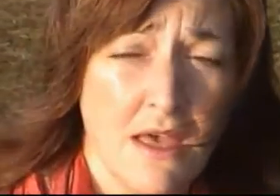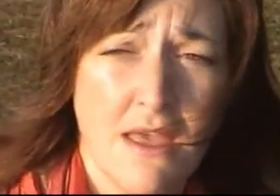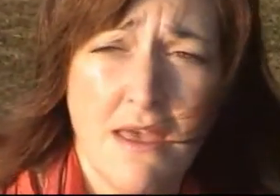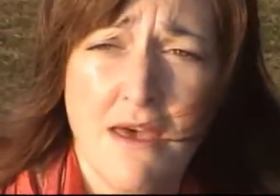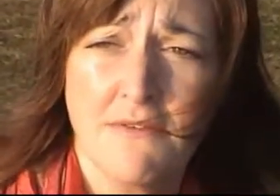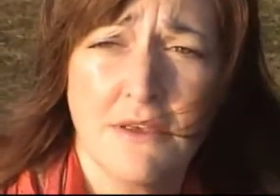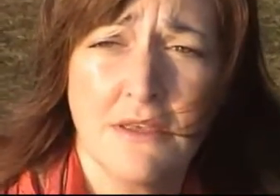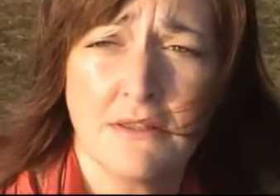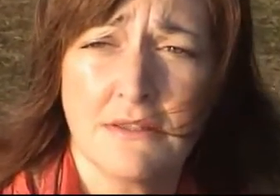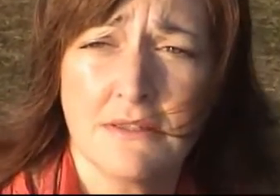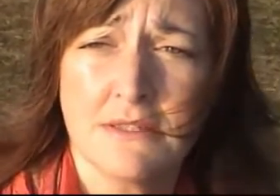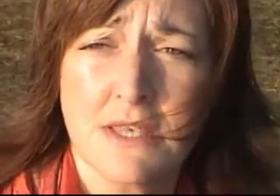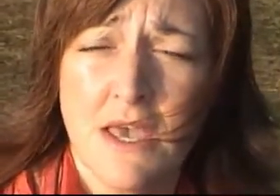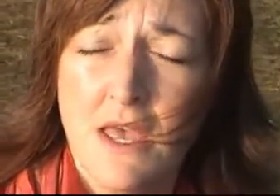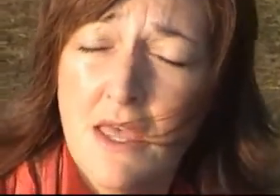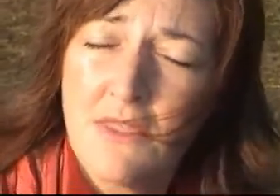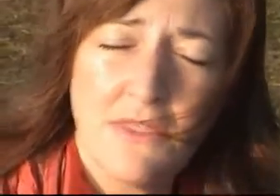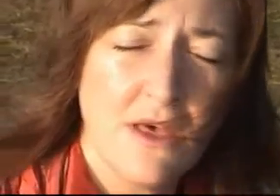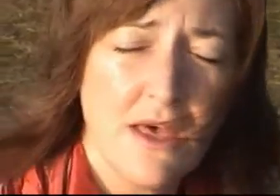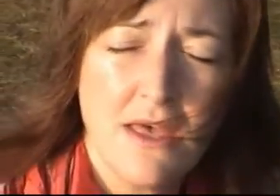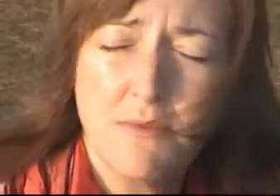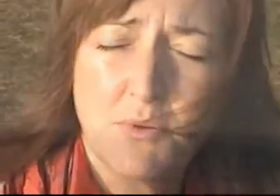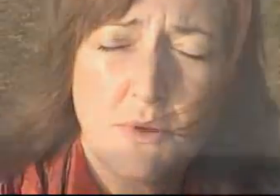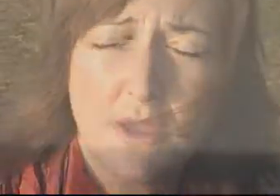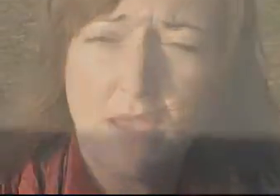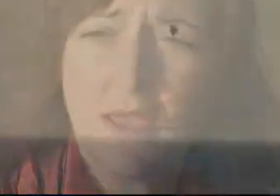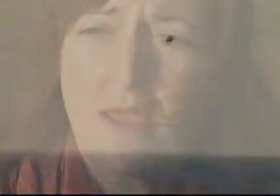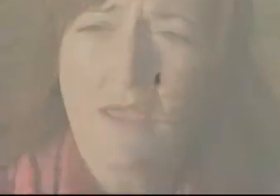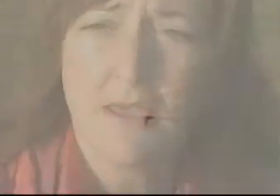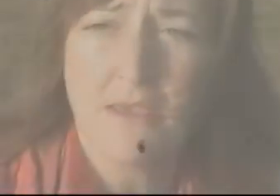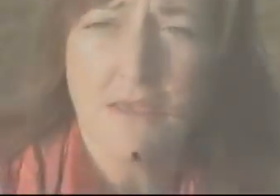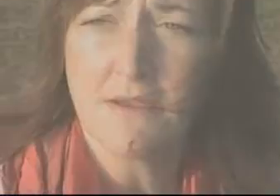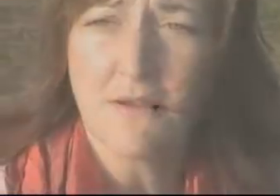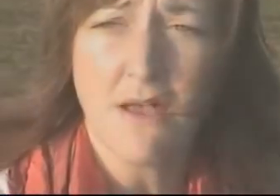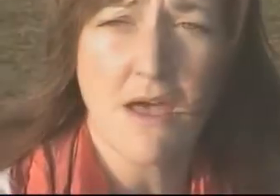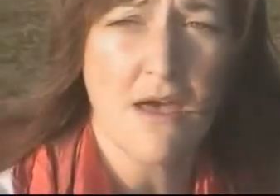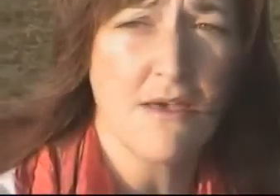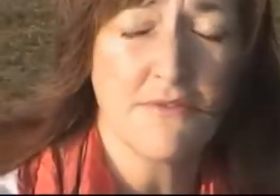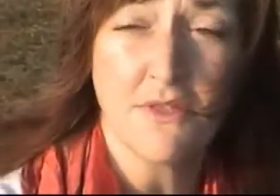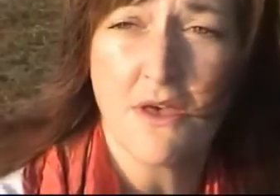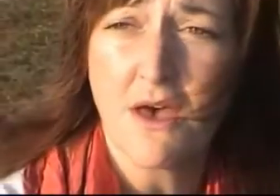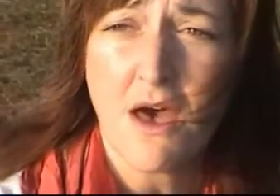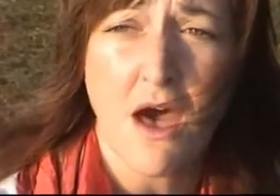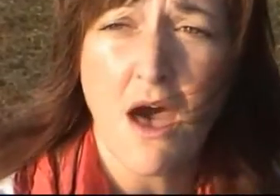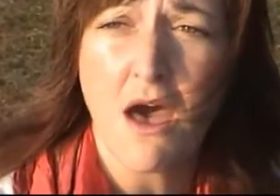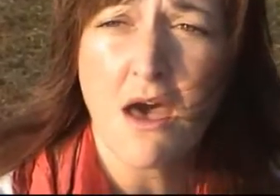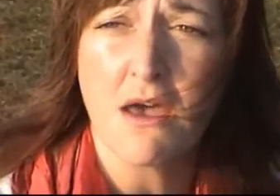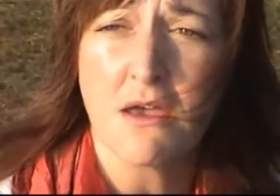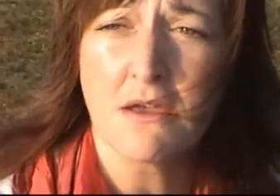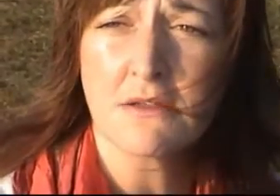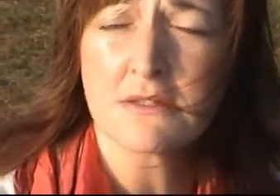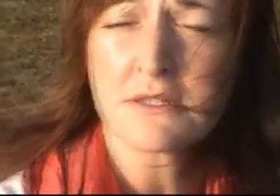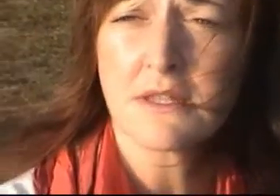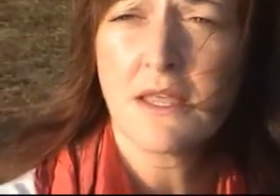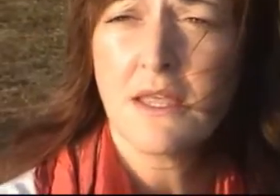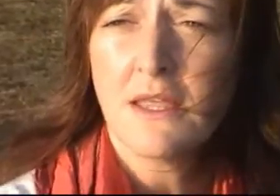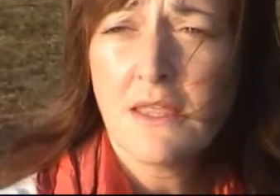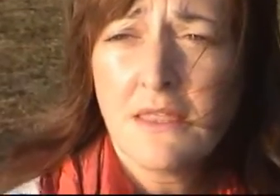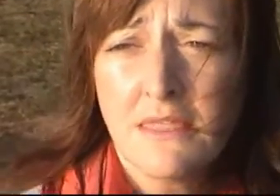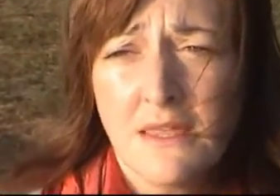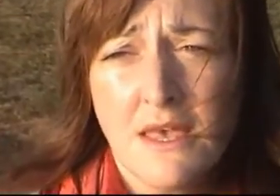of the heavens, the prayer of the